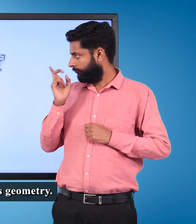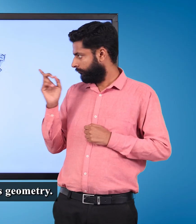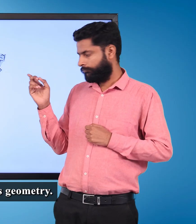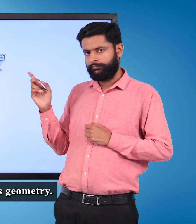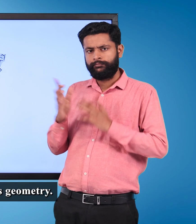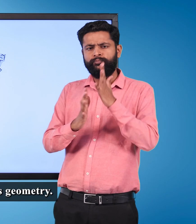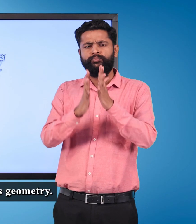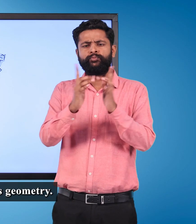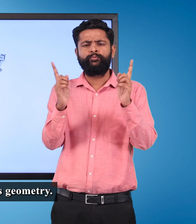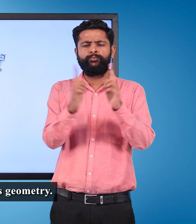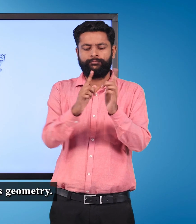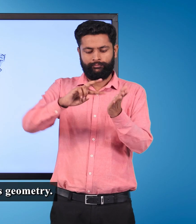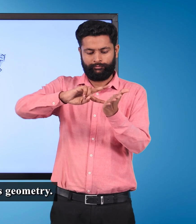This sign means geometry.